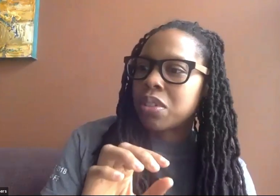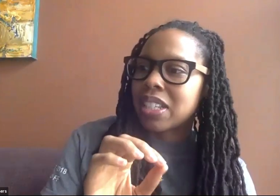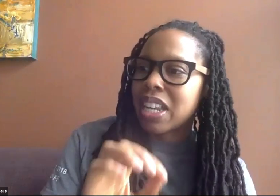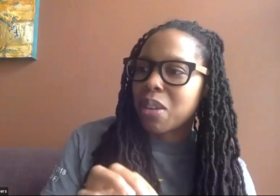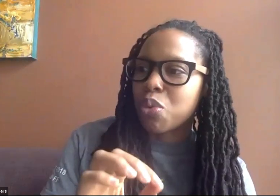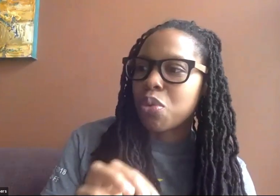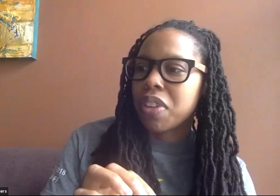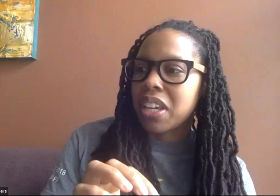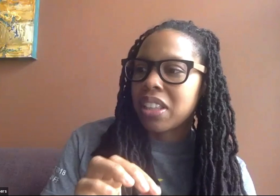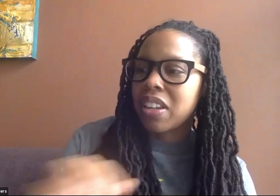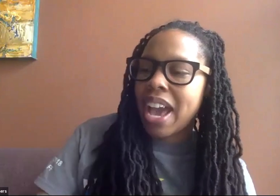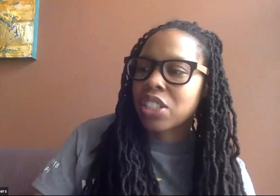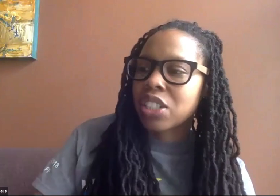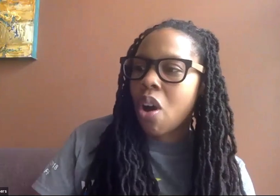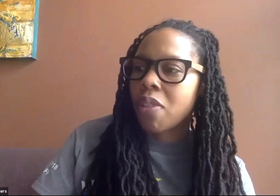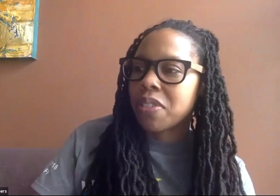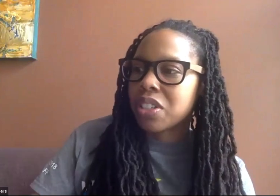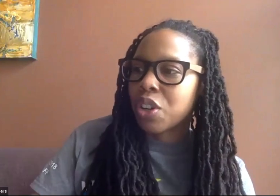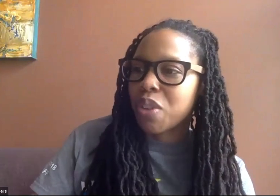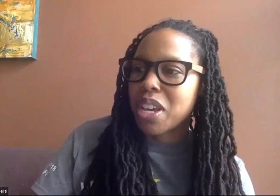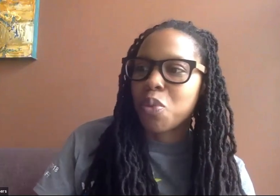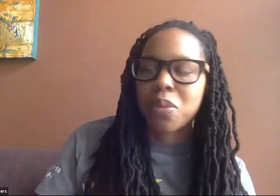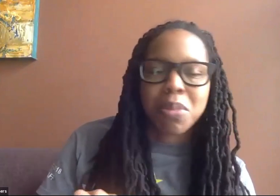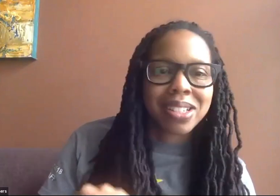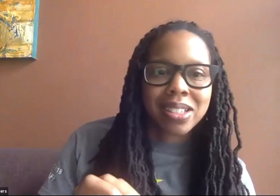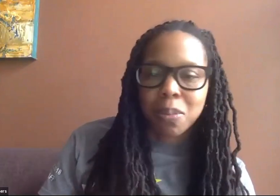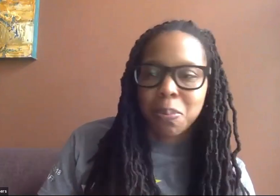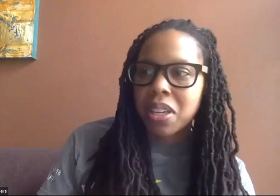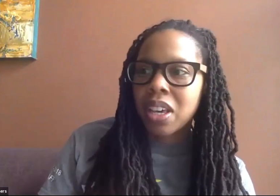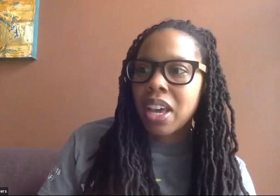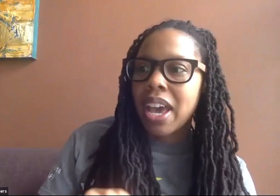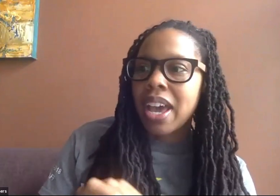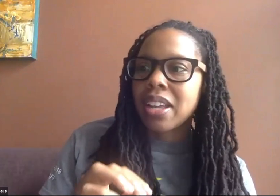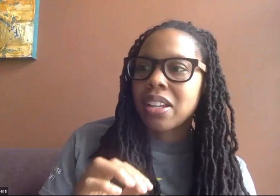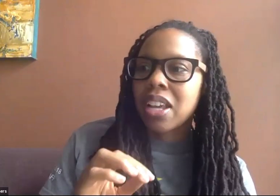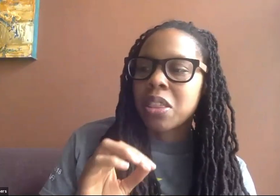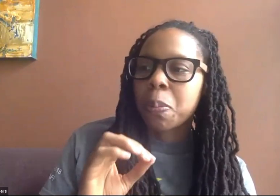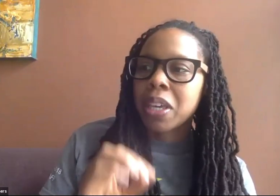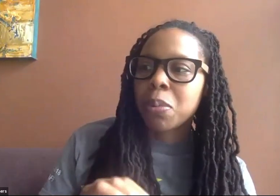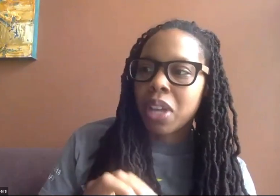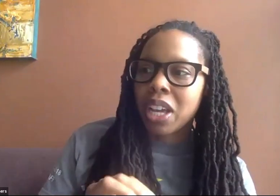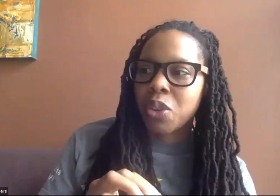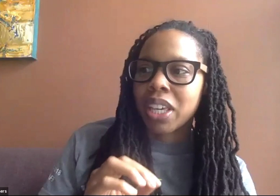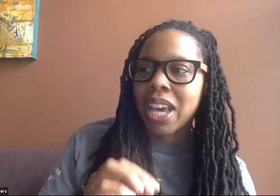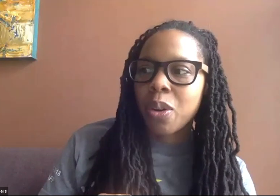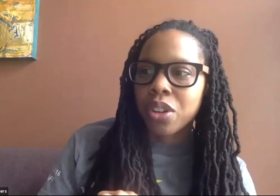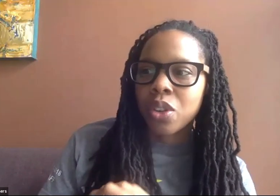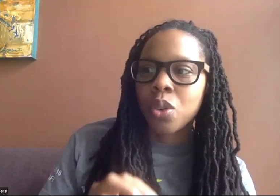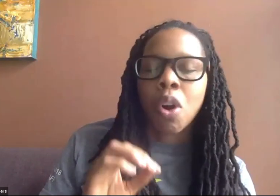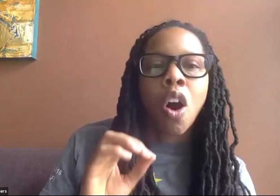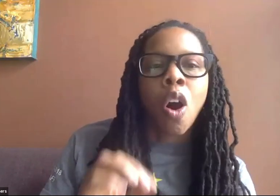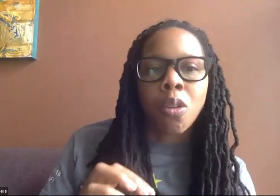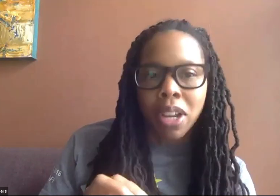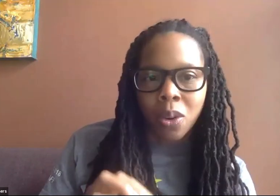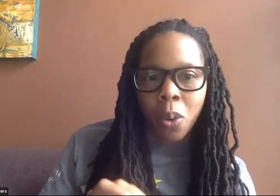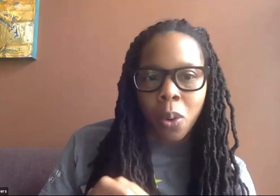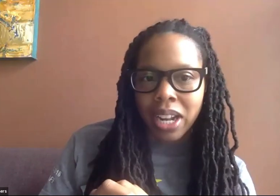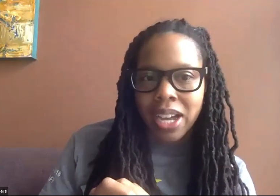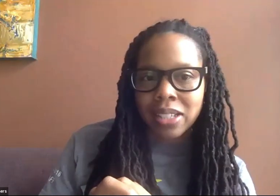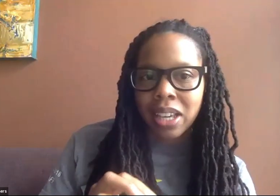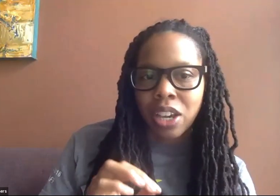about SNCC moving the national office to Greenwood, Mississippi, and the people that you encountered who were